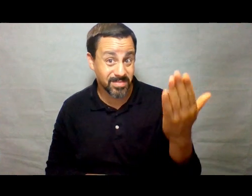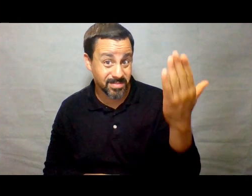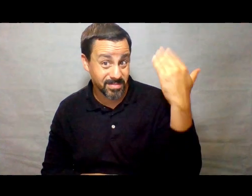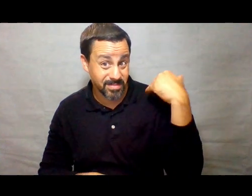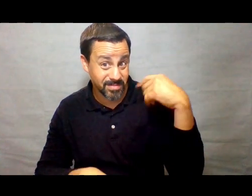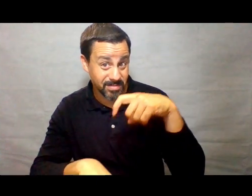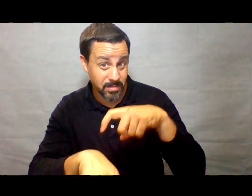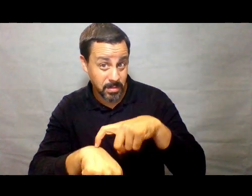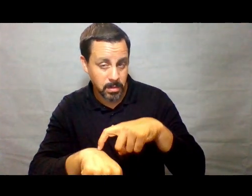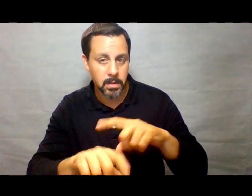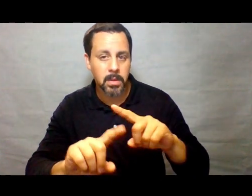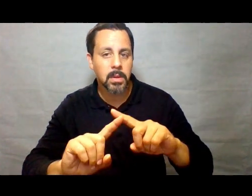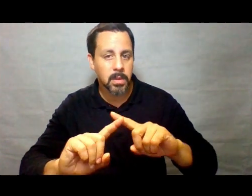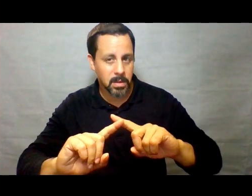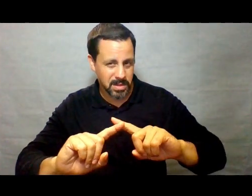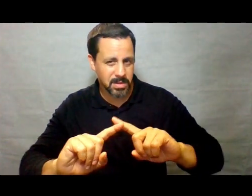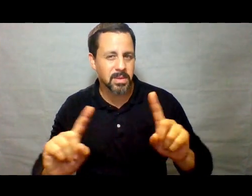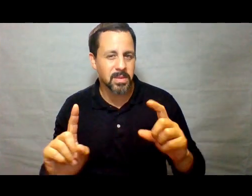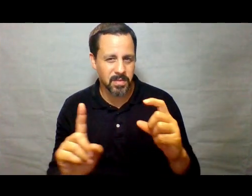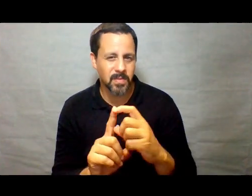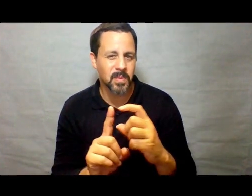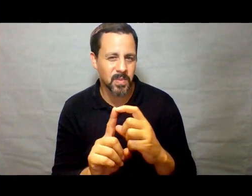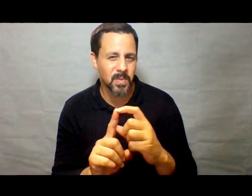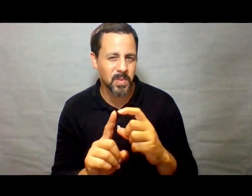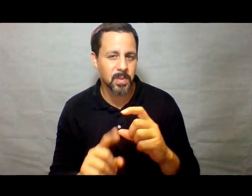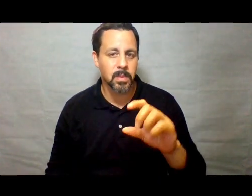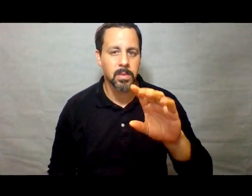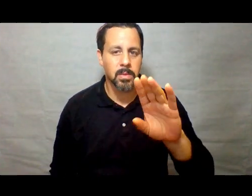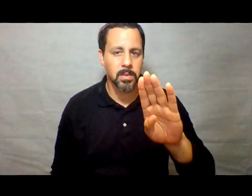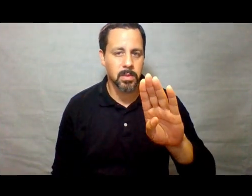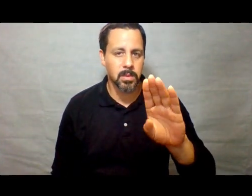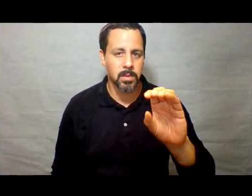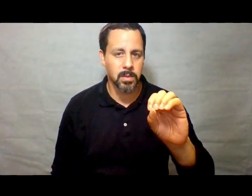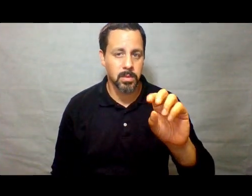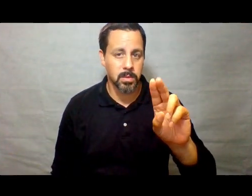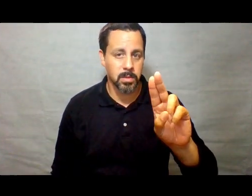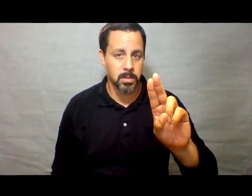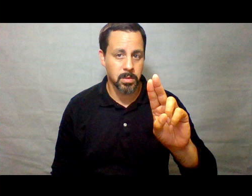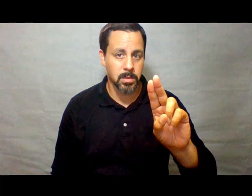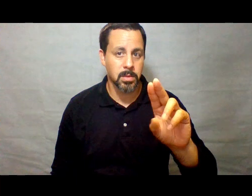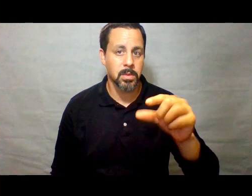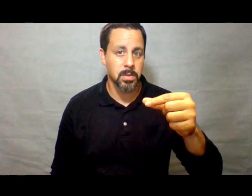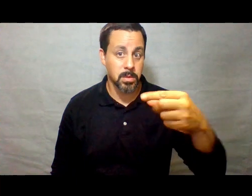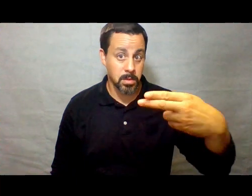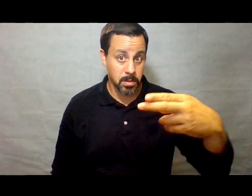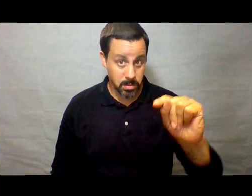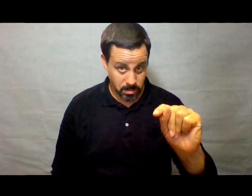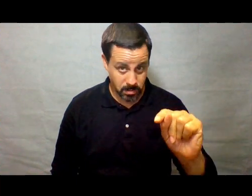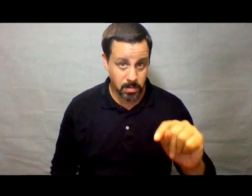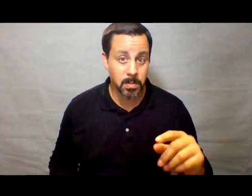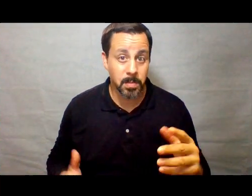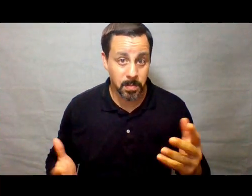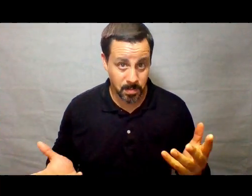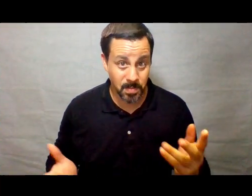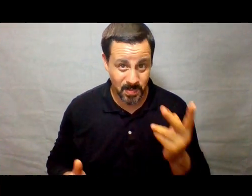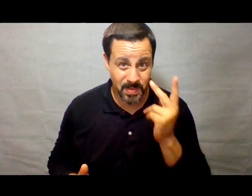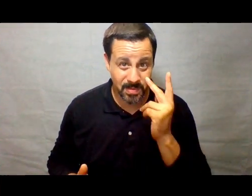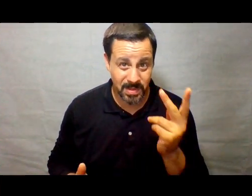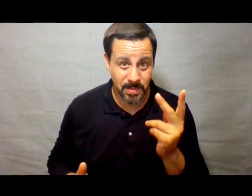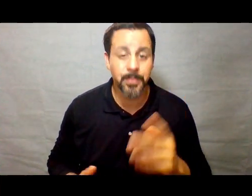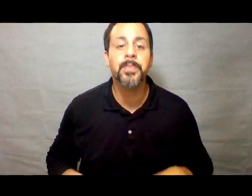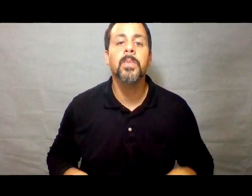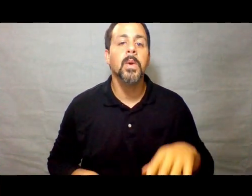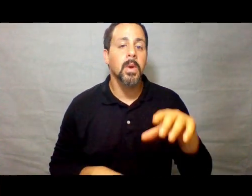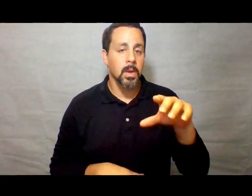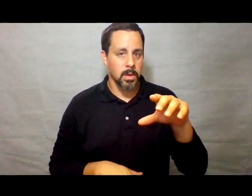But the past tense for by is a different word. The past